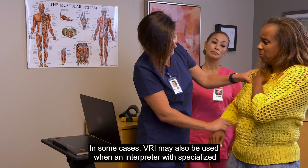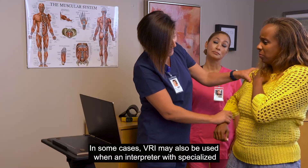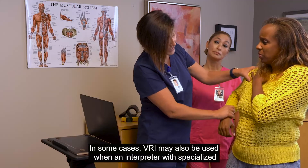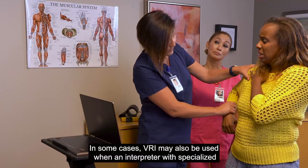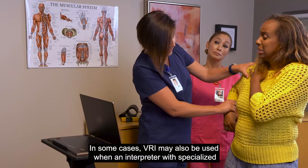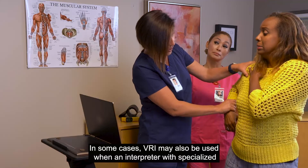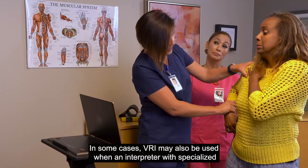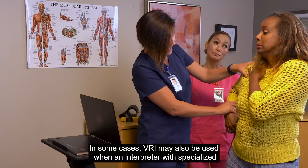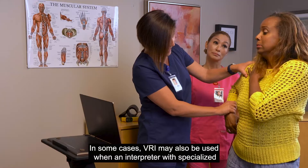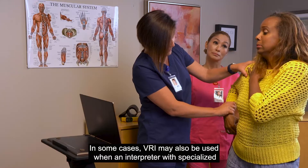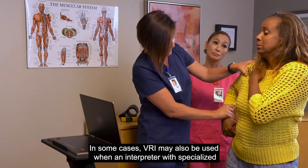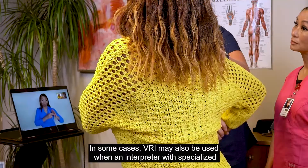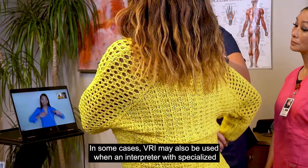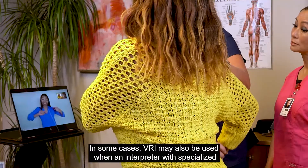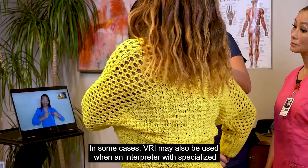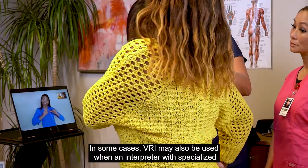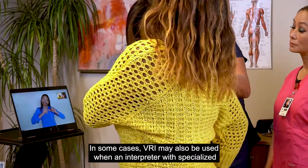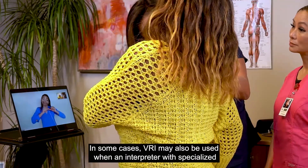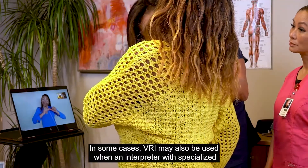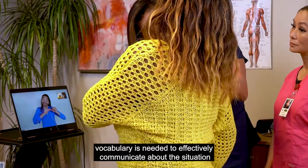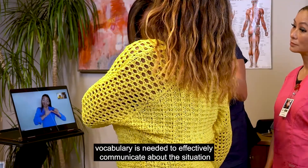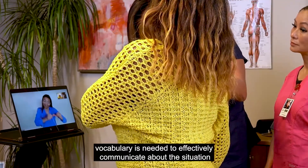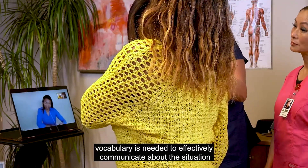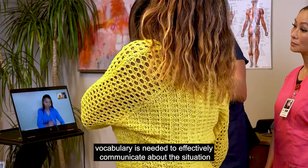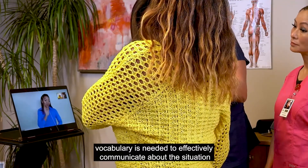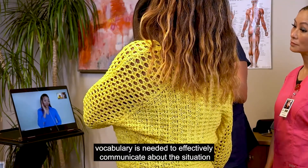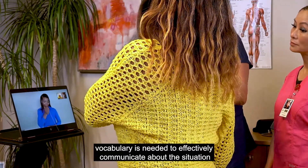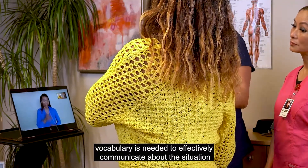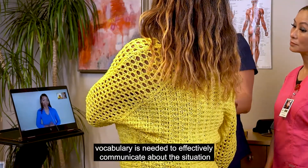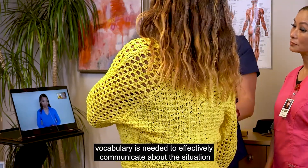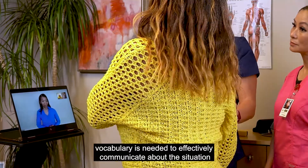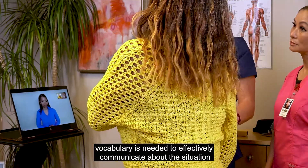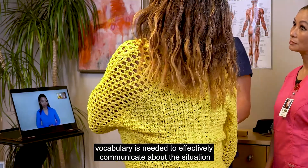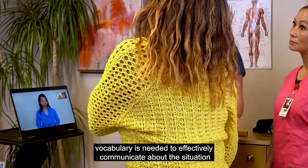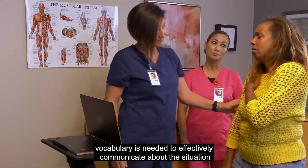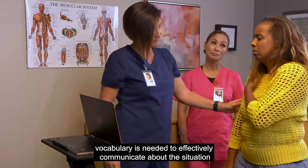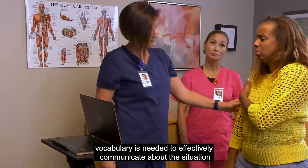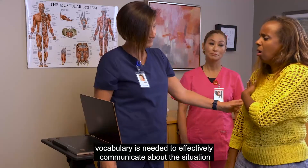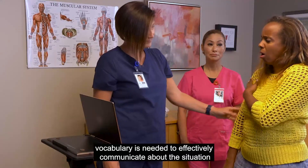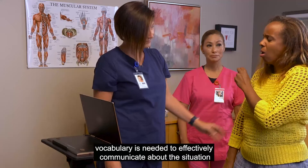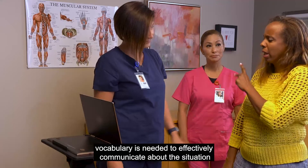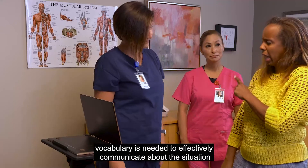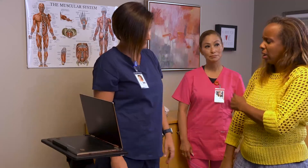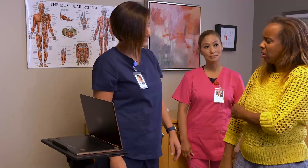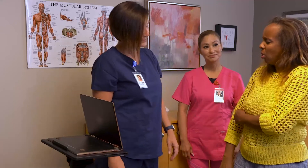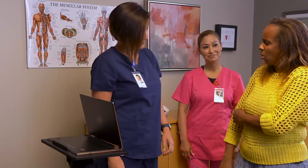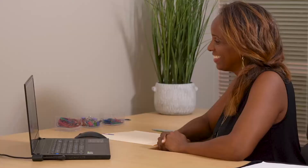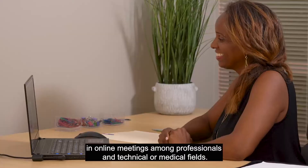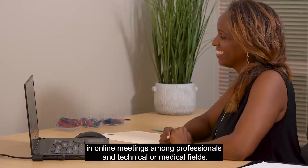VRI may also be used when an interpreter with specialized vocabulary is needed to effectively communicate about the